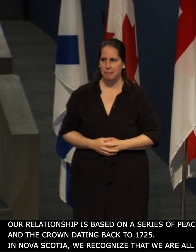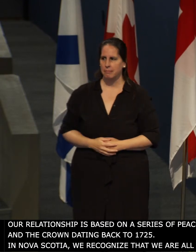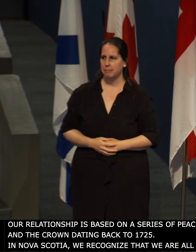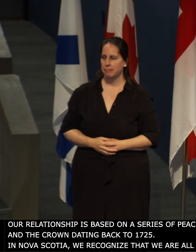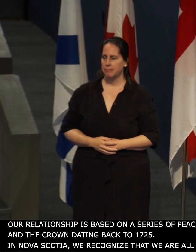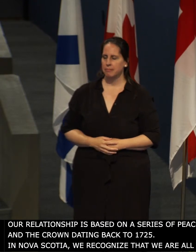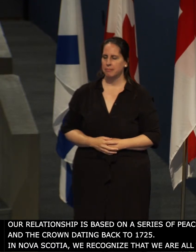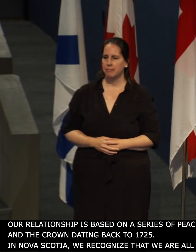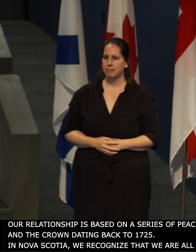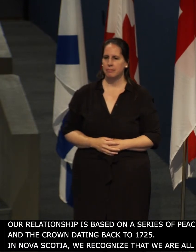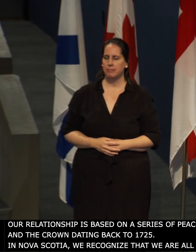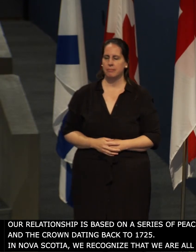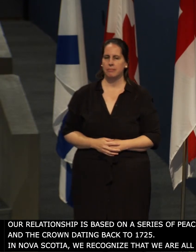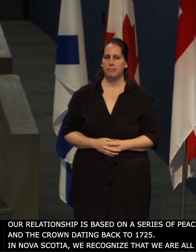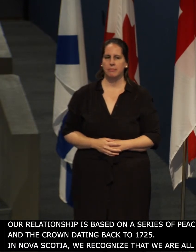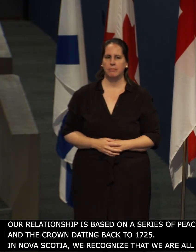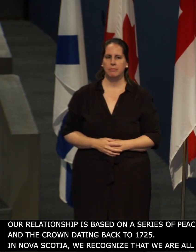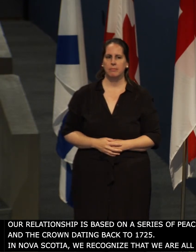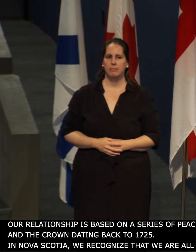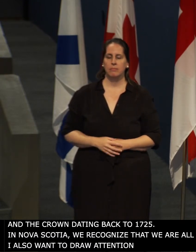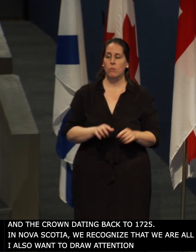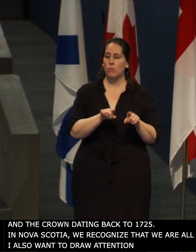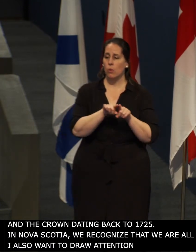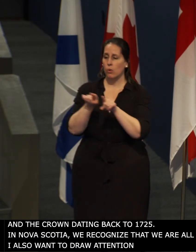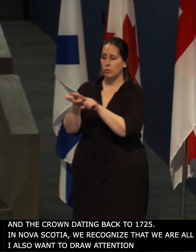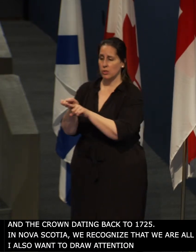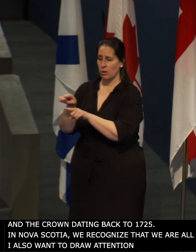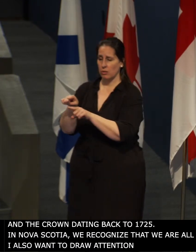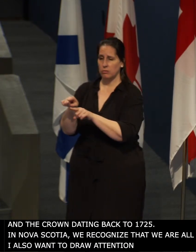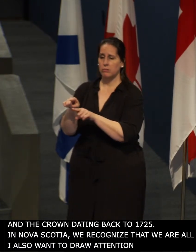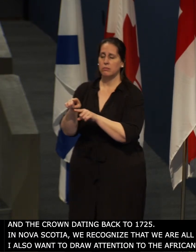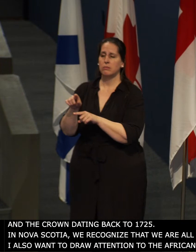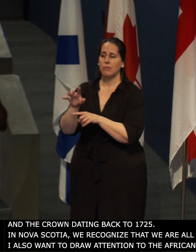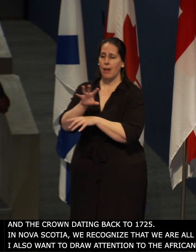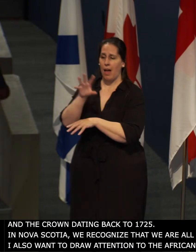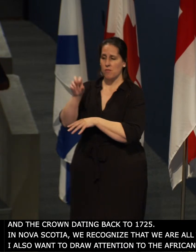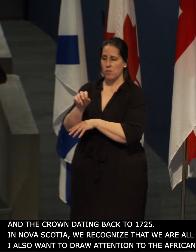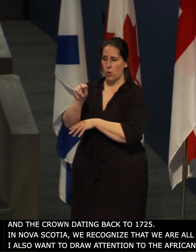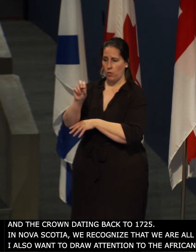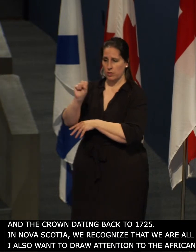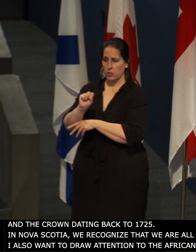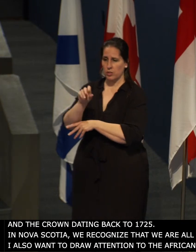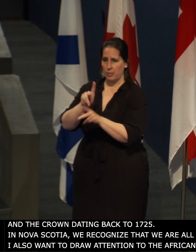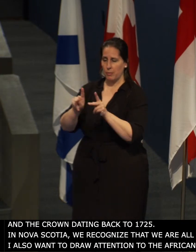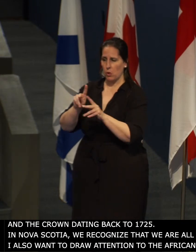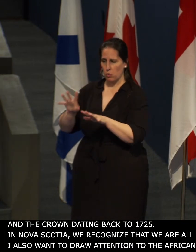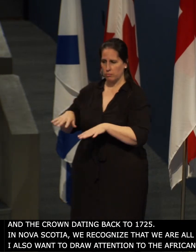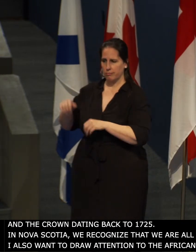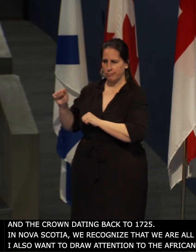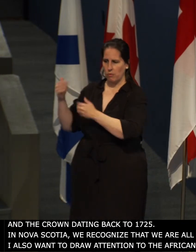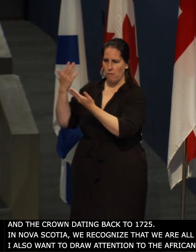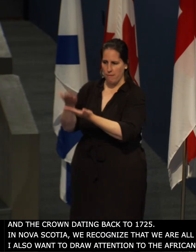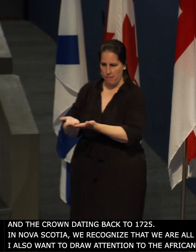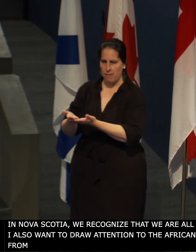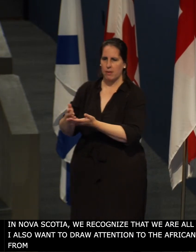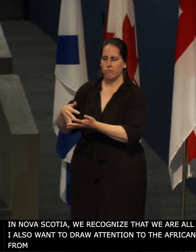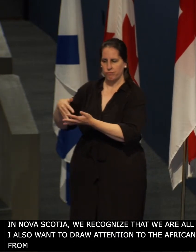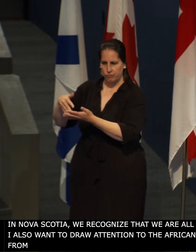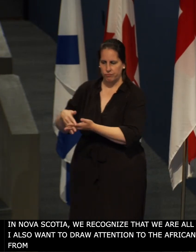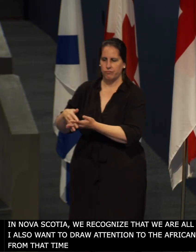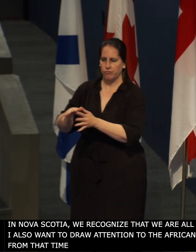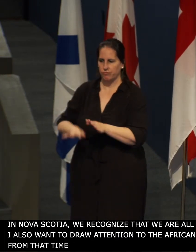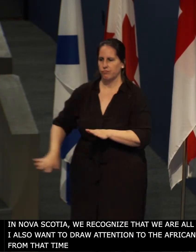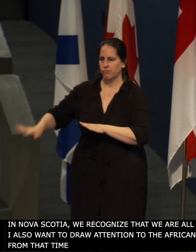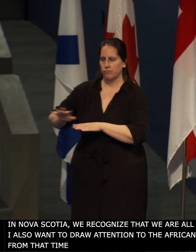I also want to draw attention to the African Nova Scotians who arrived here 400 years ago, and from that time on, they have contributed